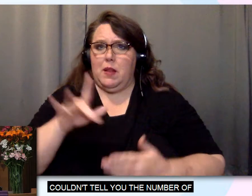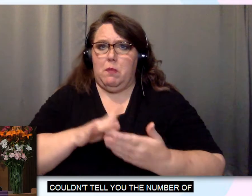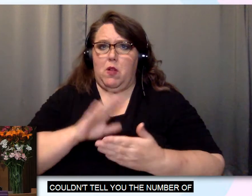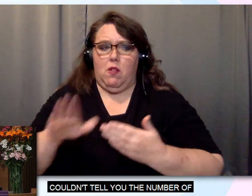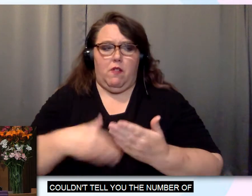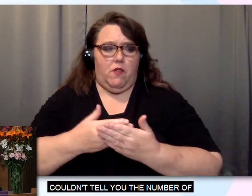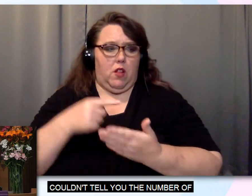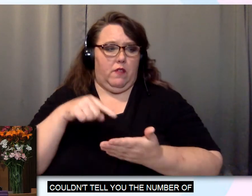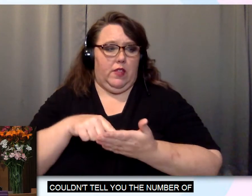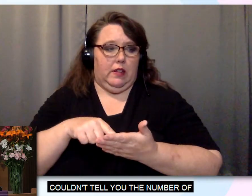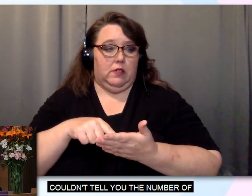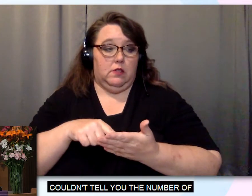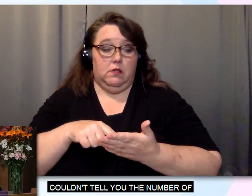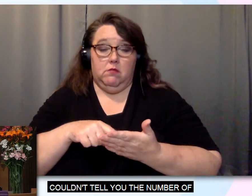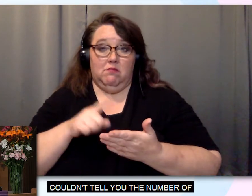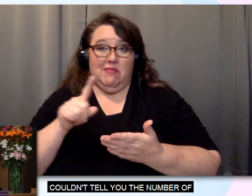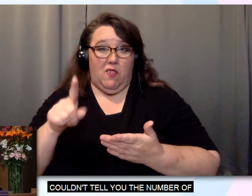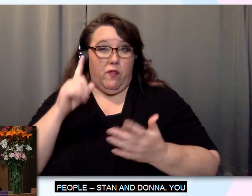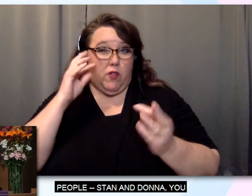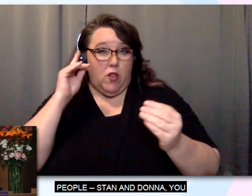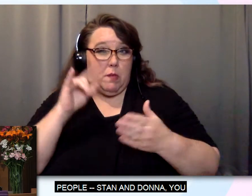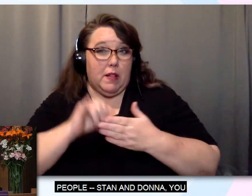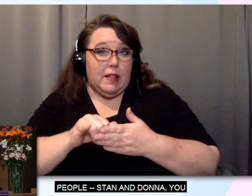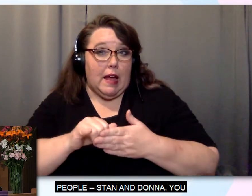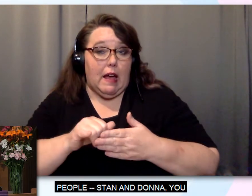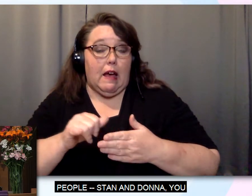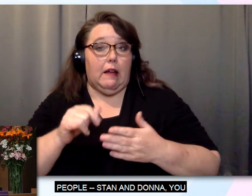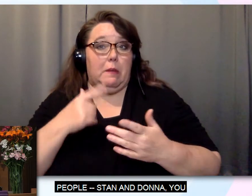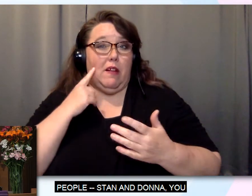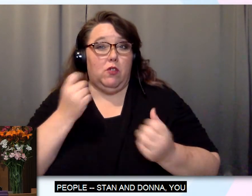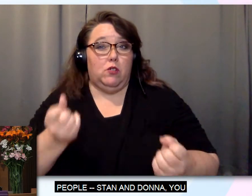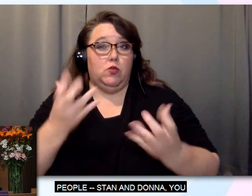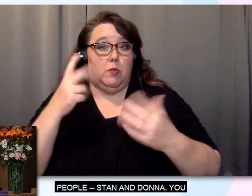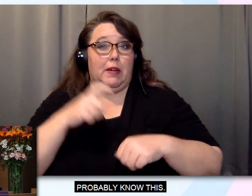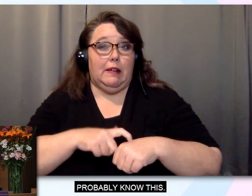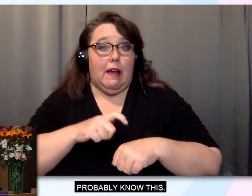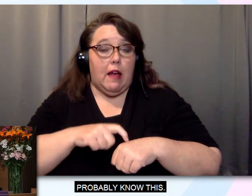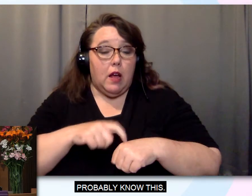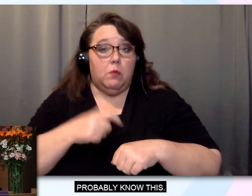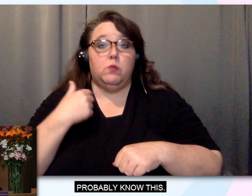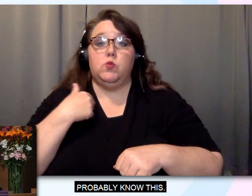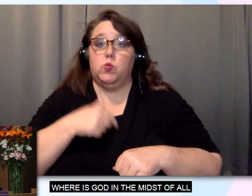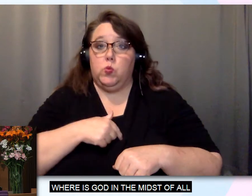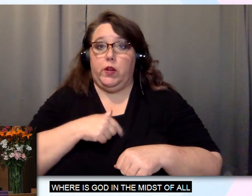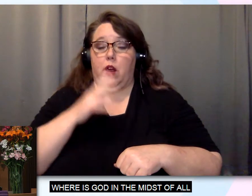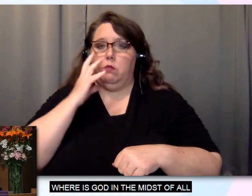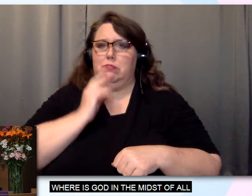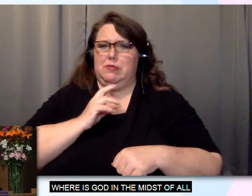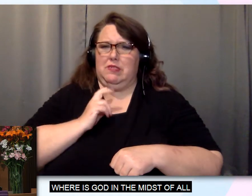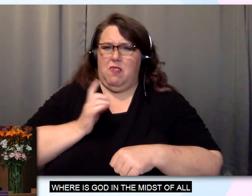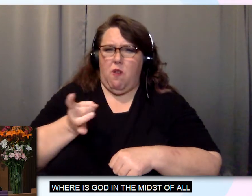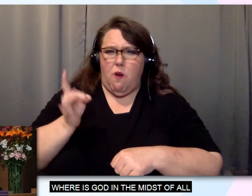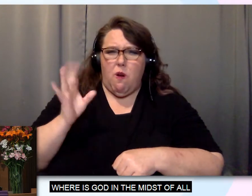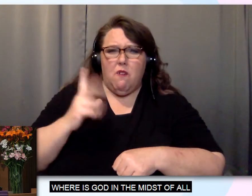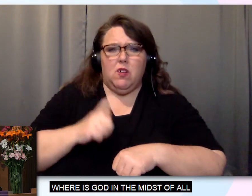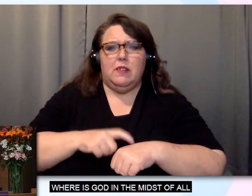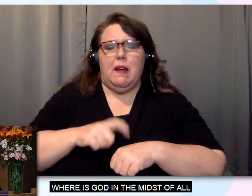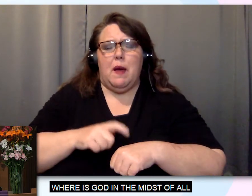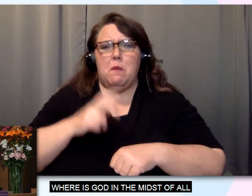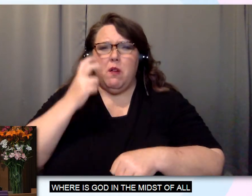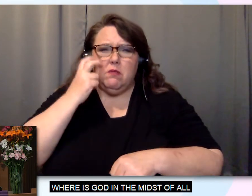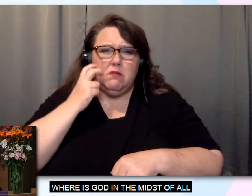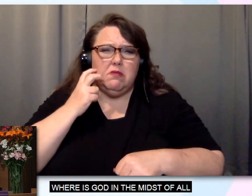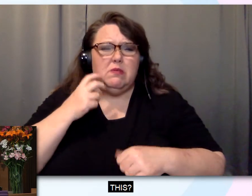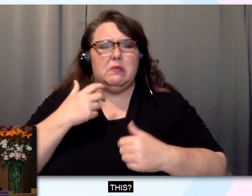where is God in the midst of all of this? I don't know if that's run through your mind, but I've heard it so many times. Where we're going through a hard,